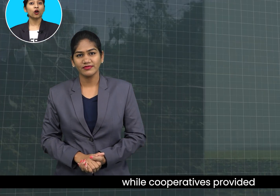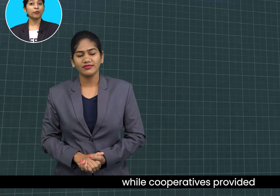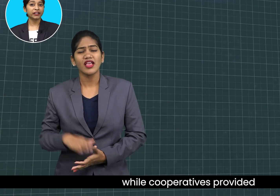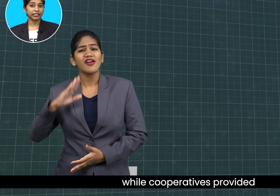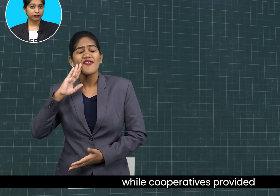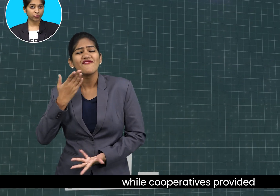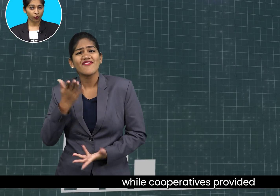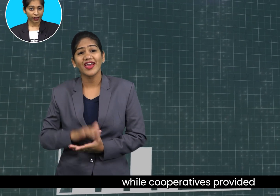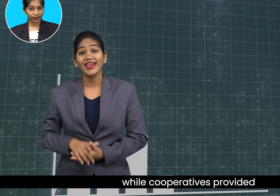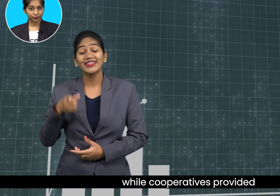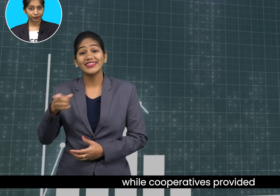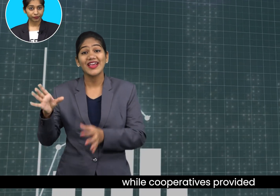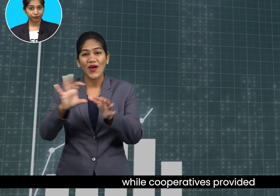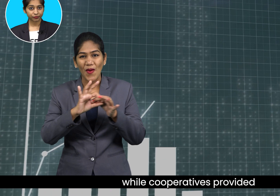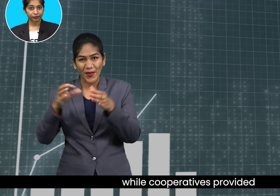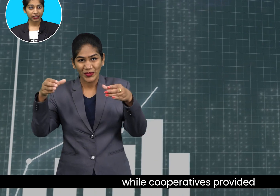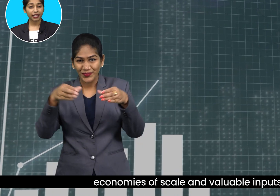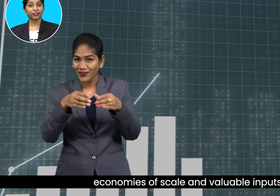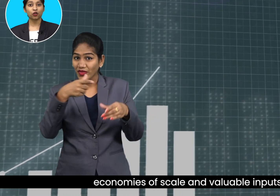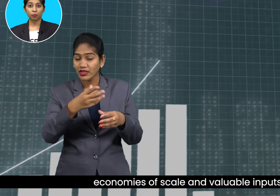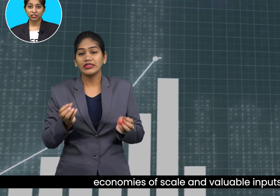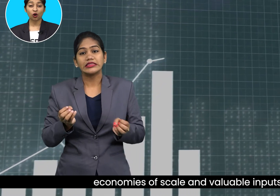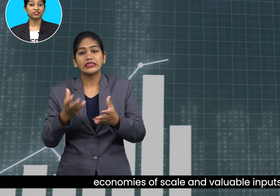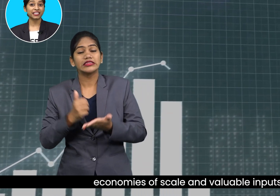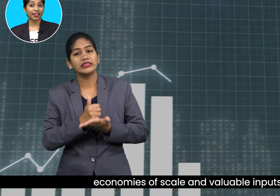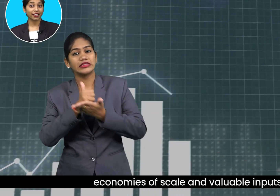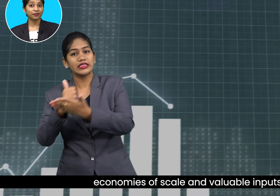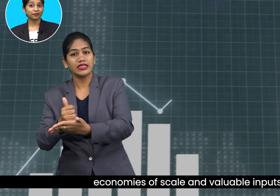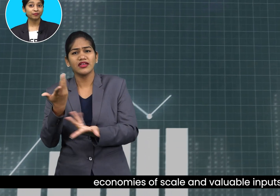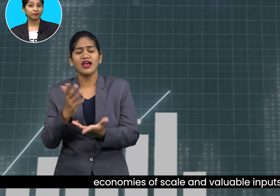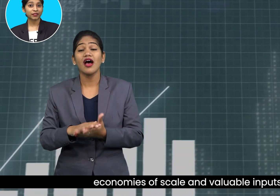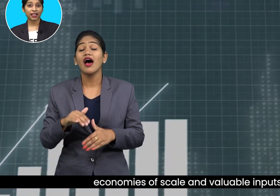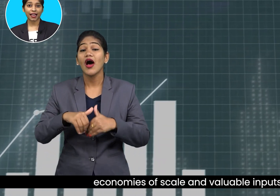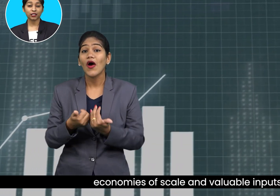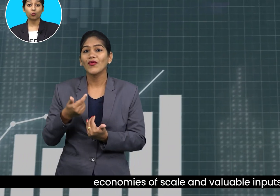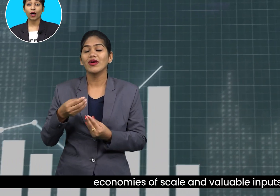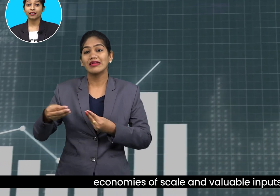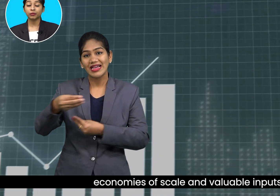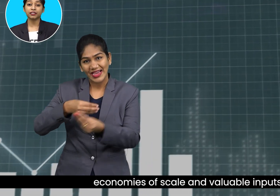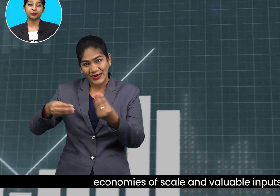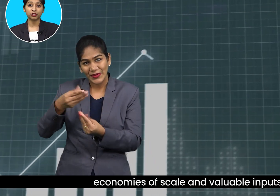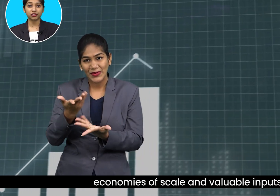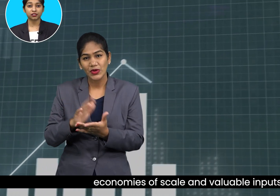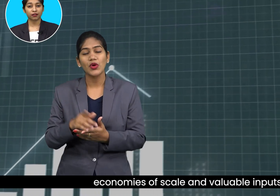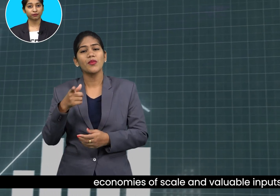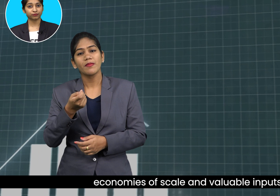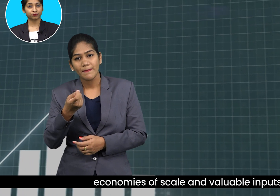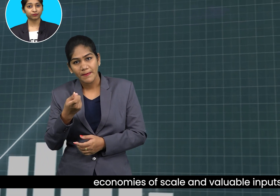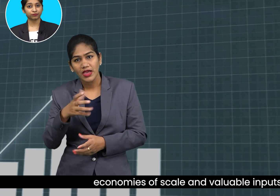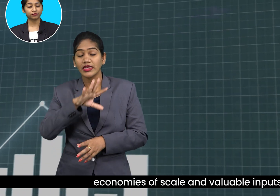While cooperatives provided economies of scale and valuable